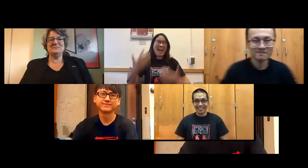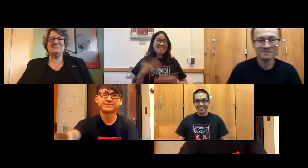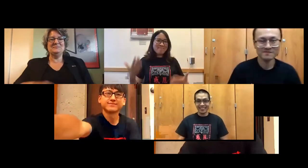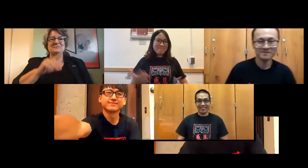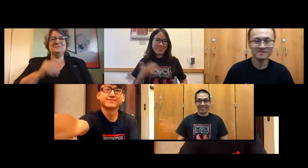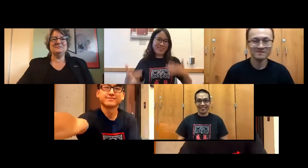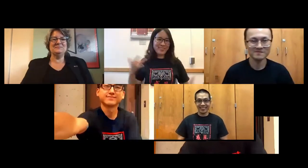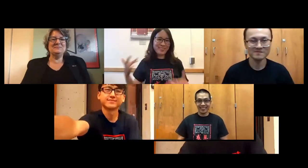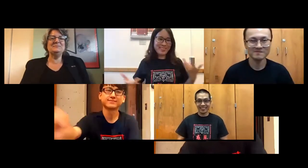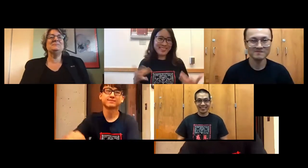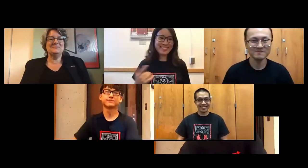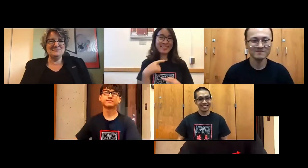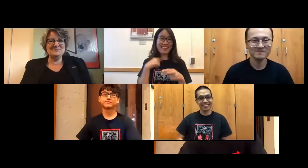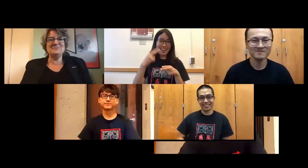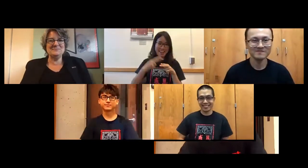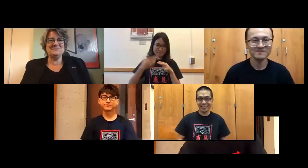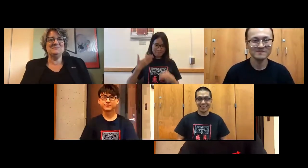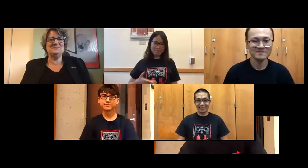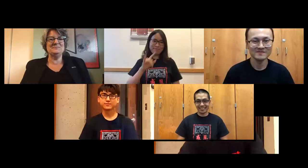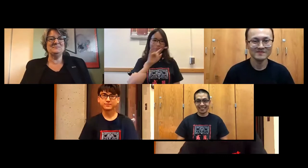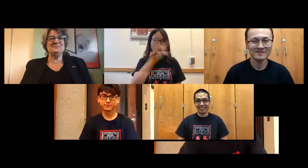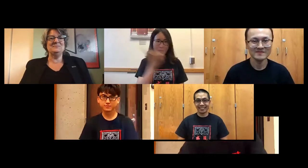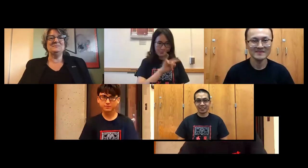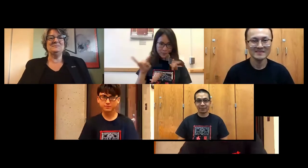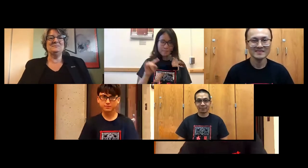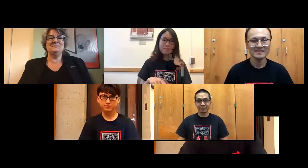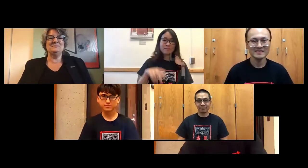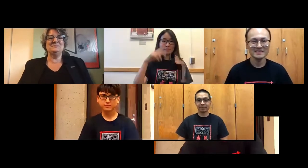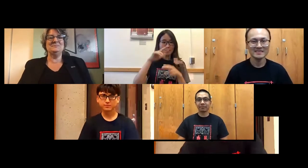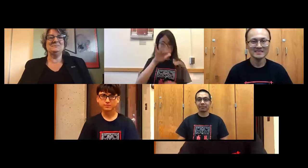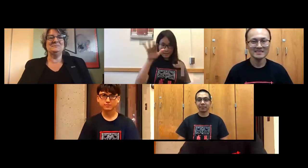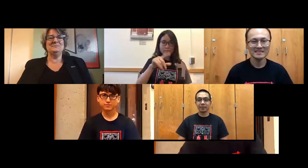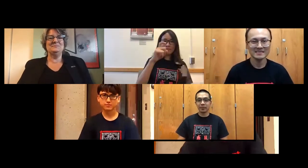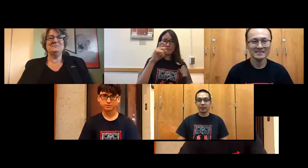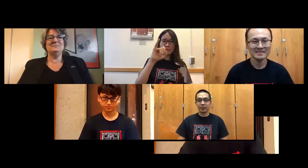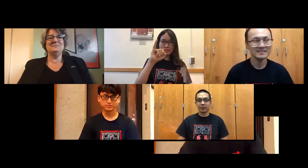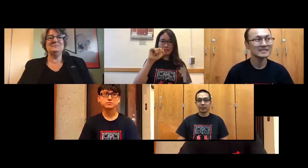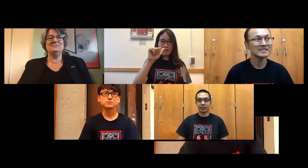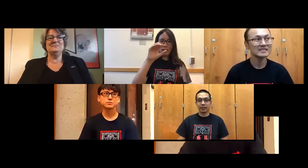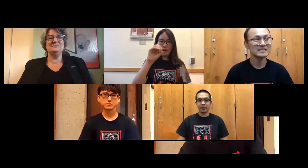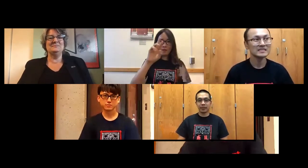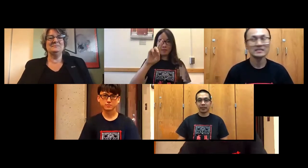Hello, everybody. I am thrilled to be here. My name is Shairong Zhou,